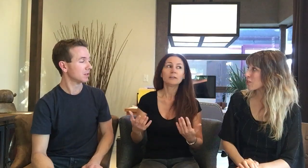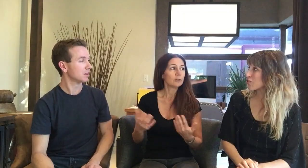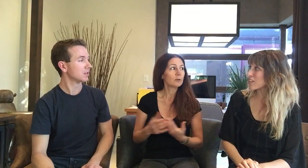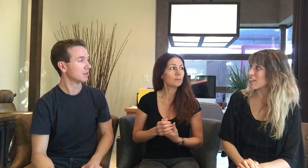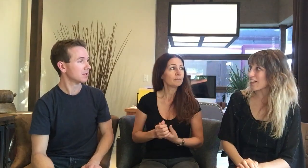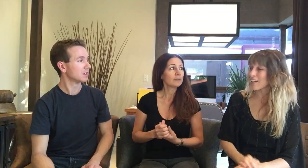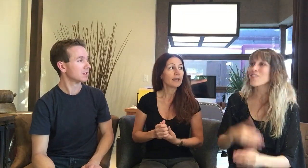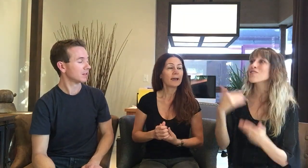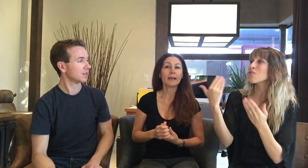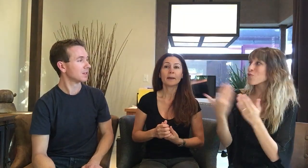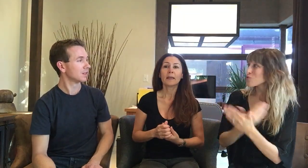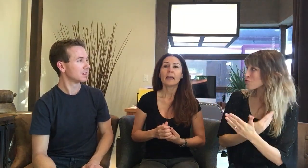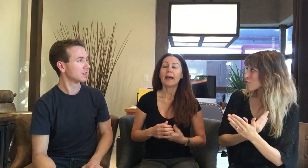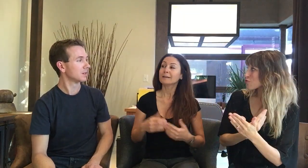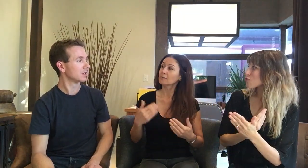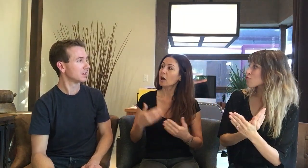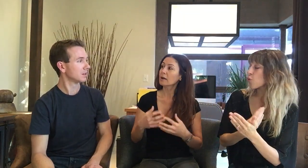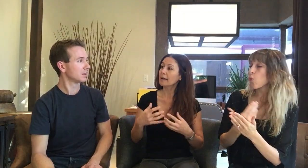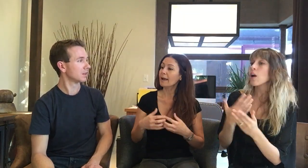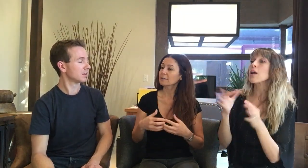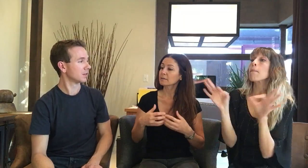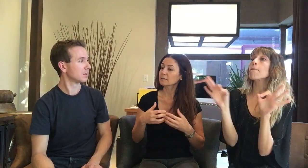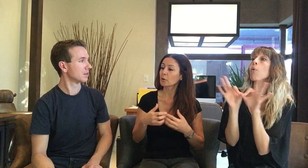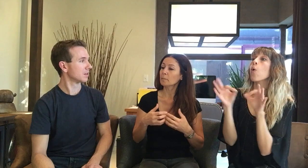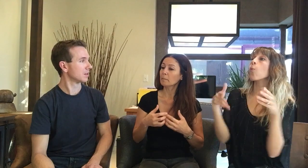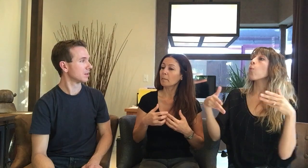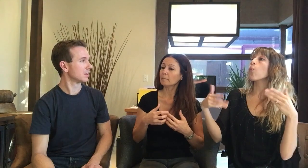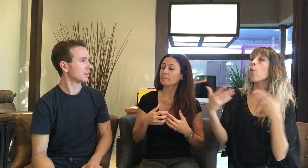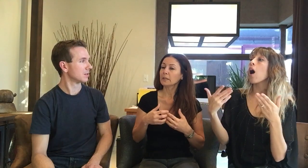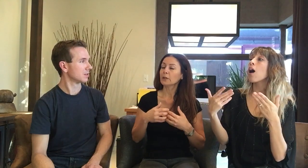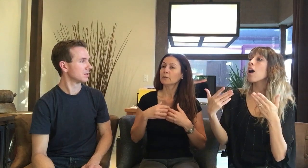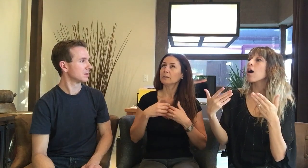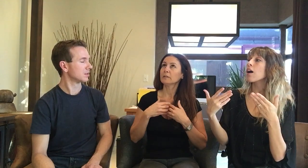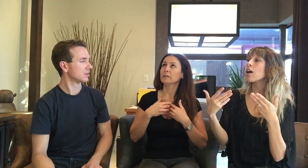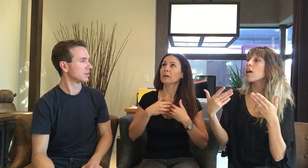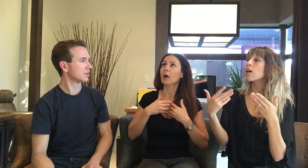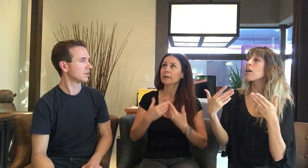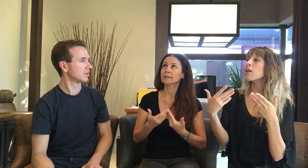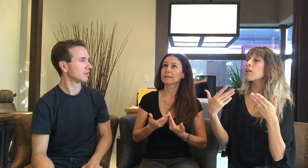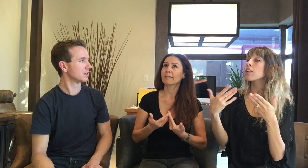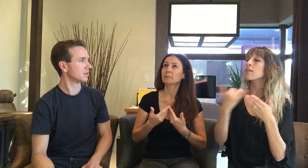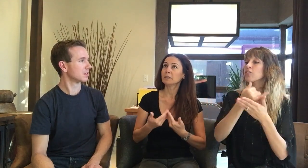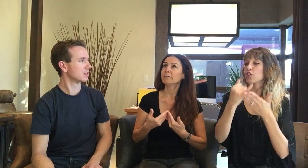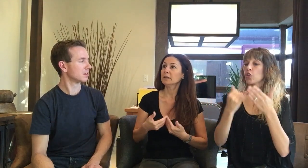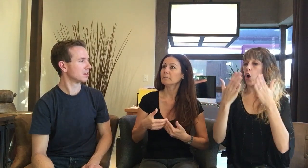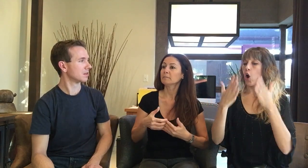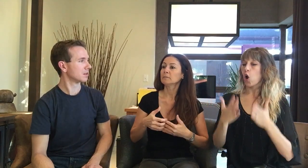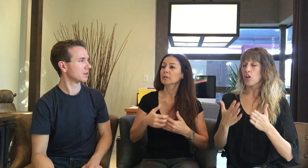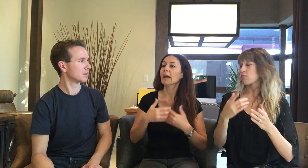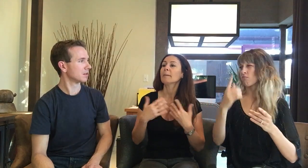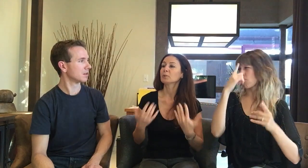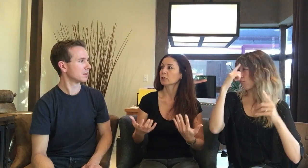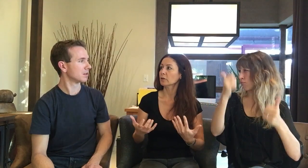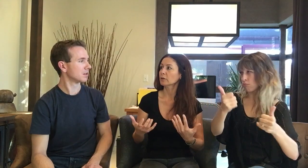new. Interesting. Yeah. As long as, so, the artists have complete freedom to capture